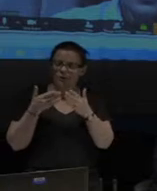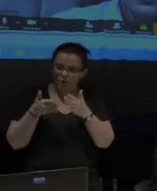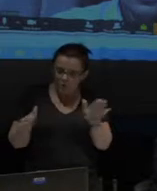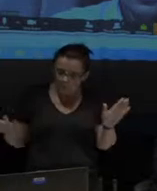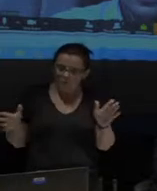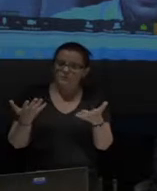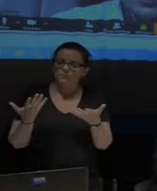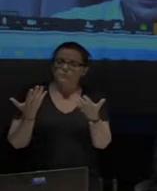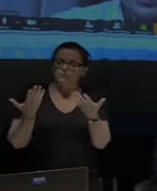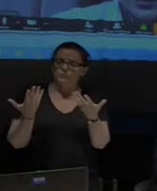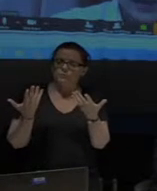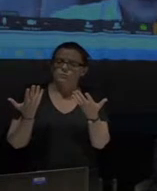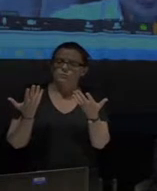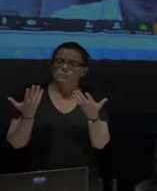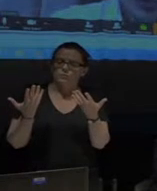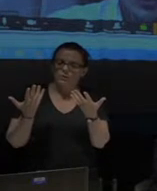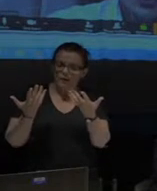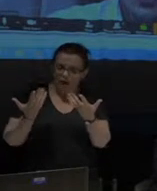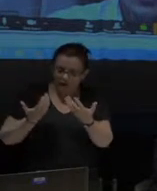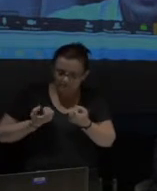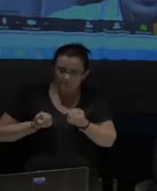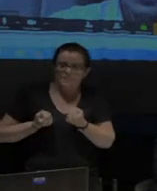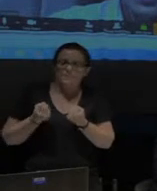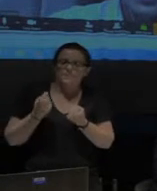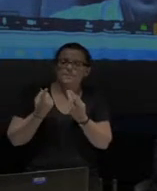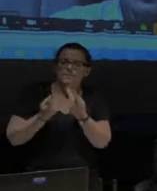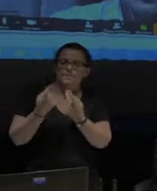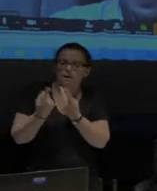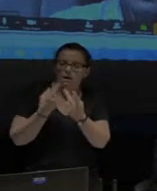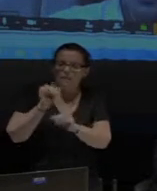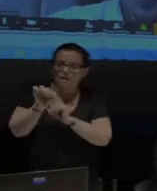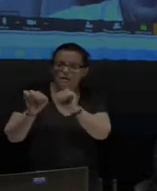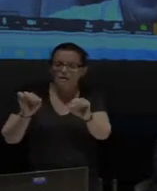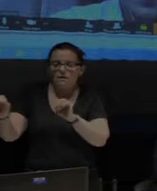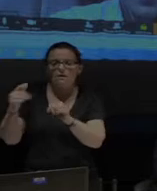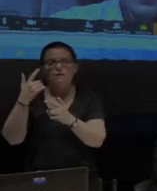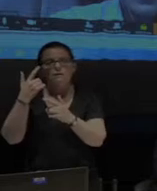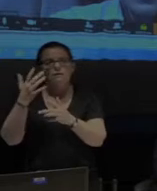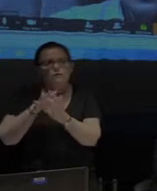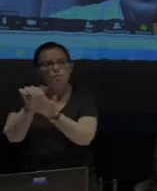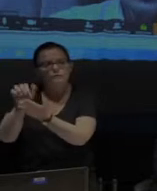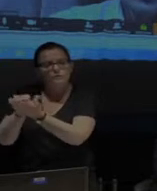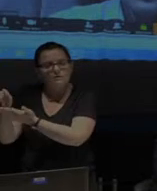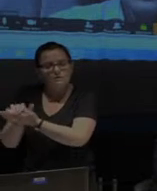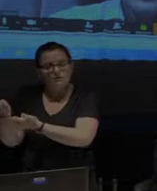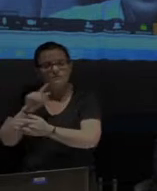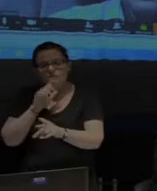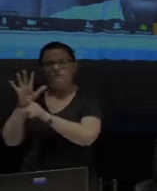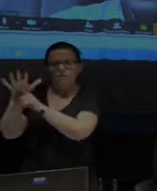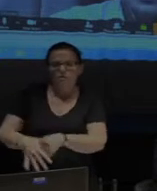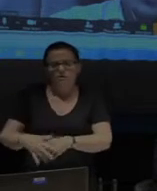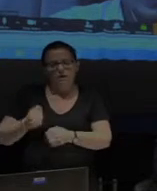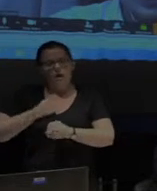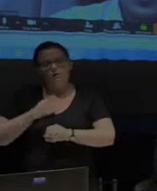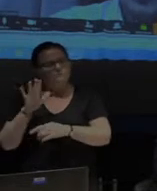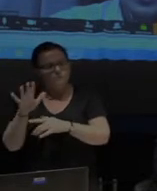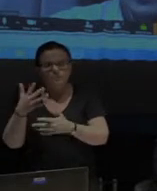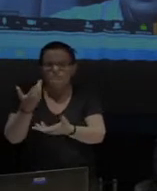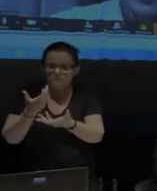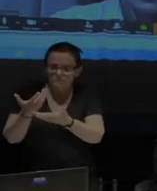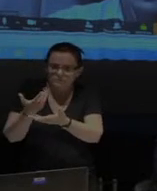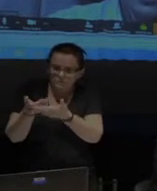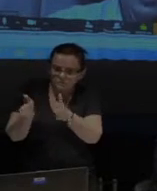the other cultures we are looking to help have to offer, knowing that however aware